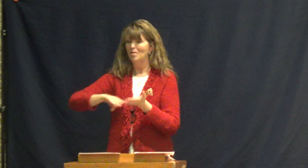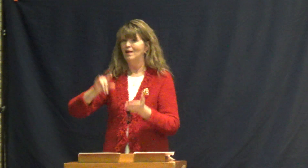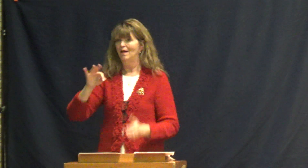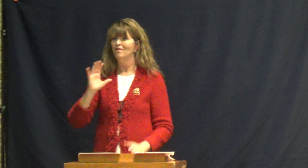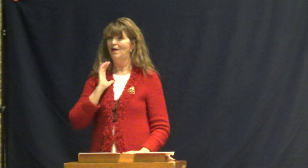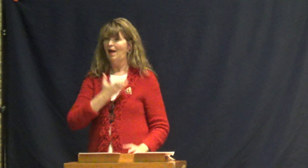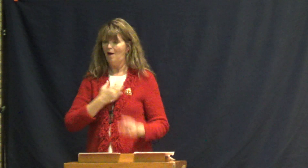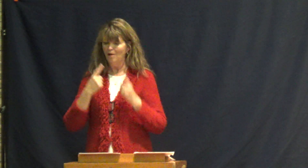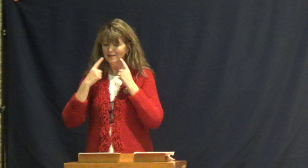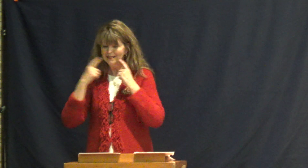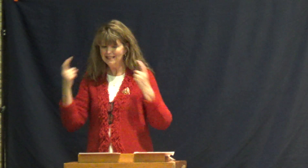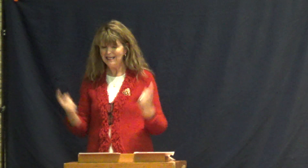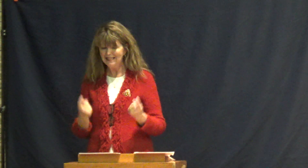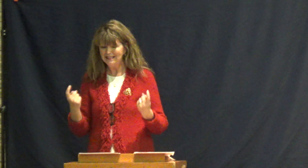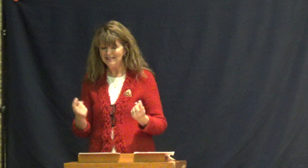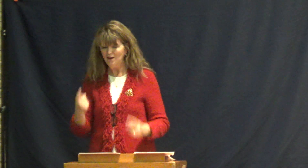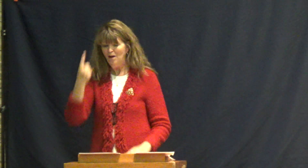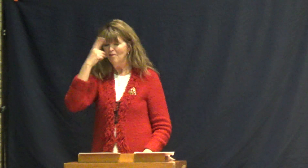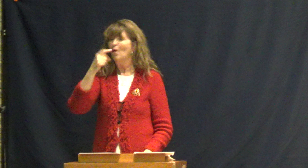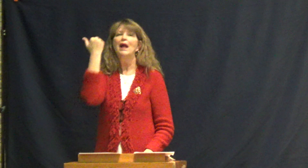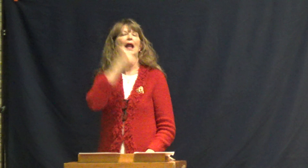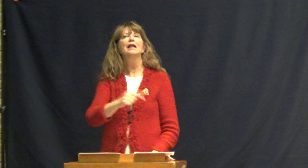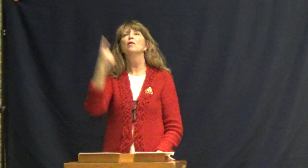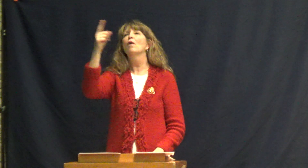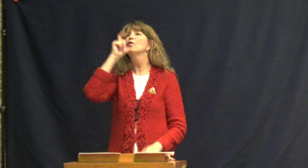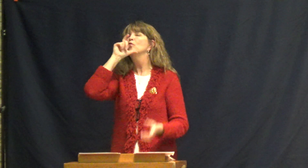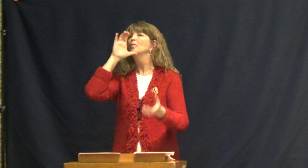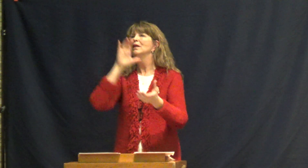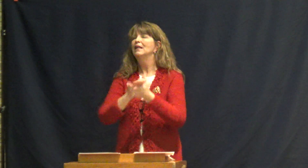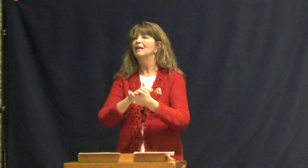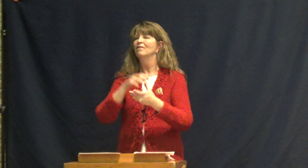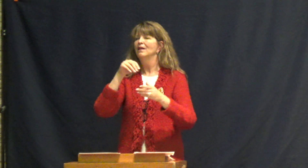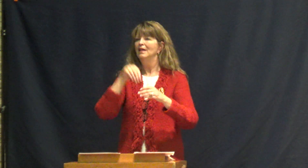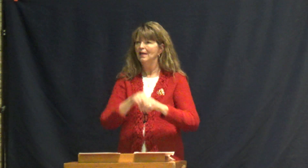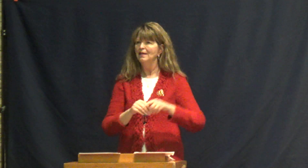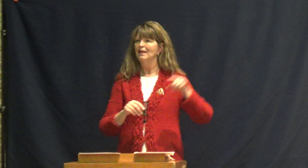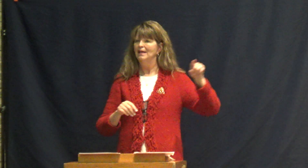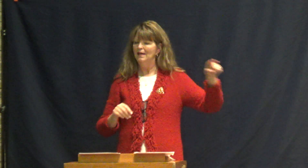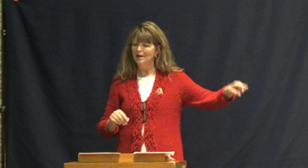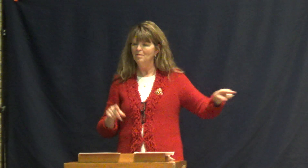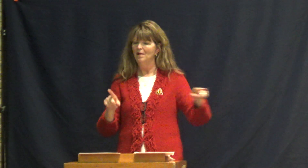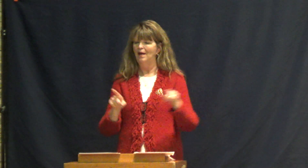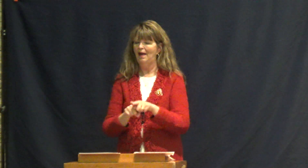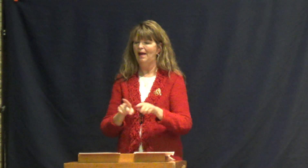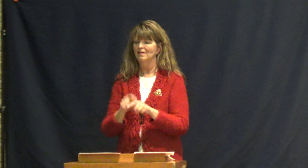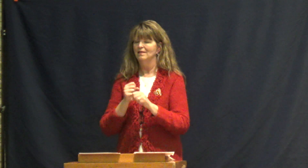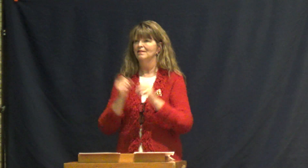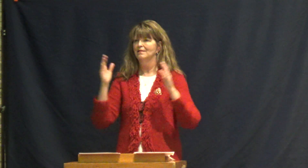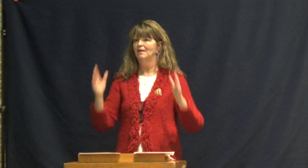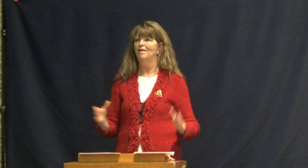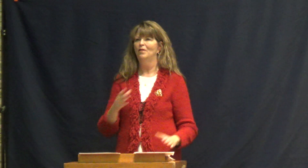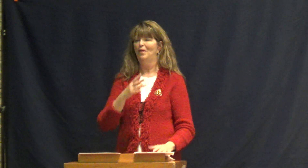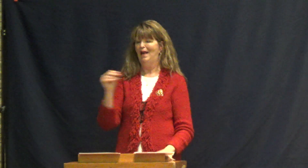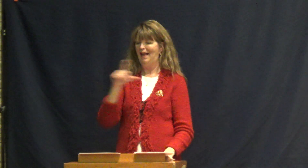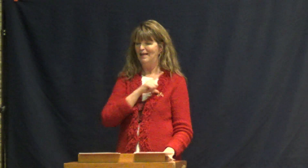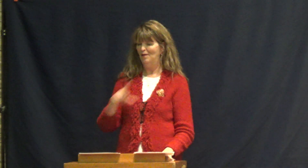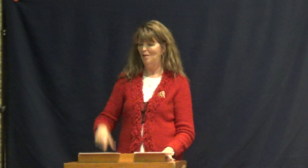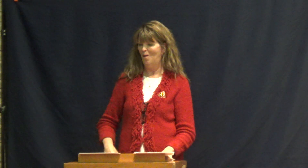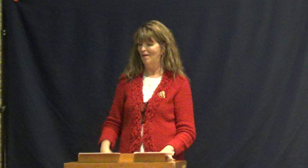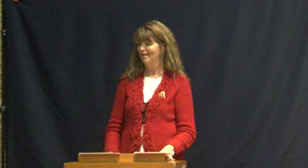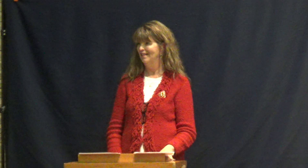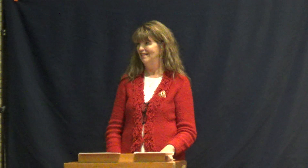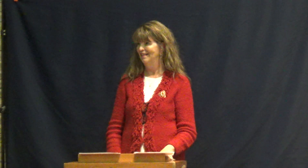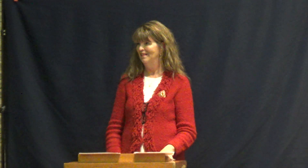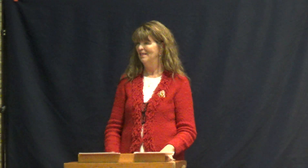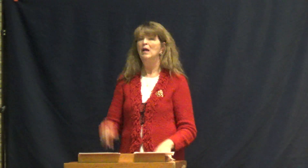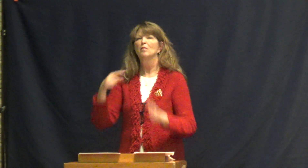used for the atonement of our sins for anyone who believes in him as our Savior and